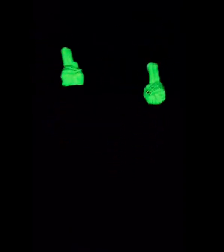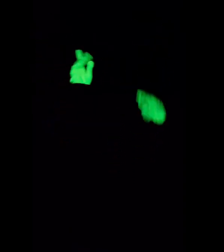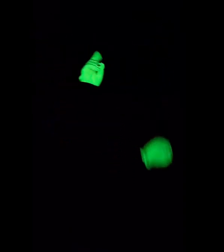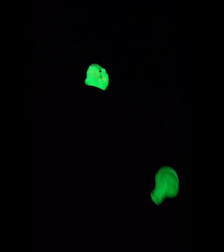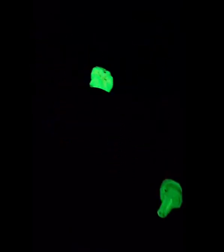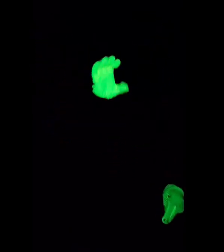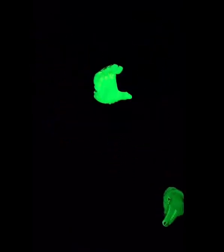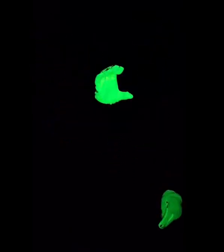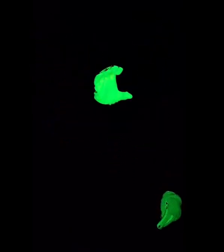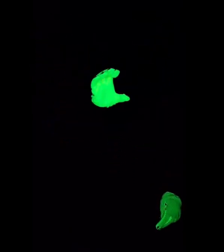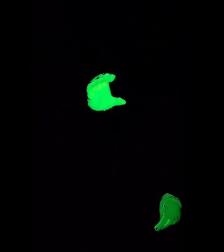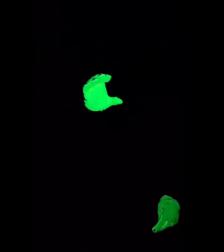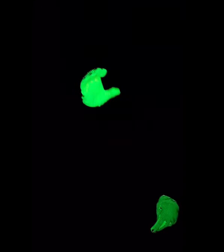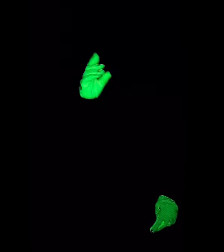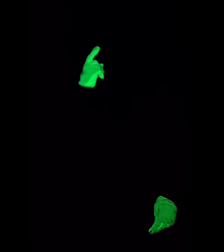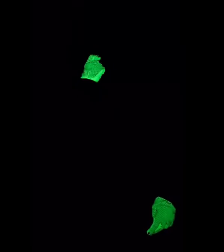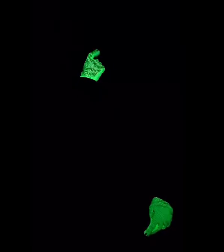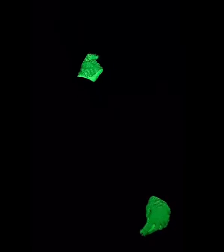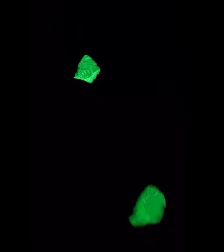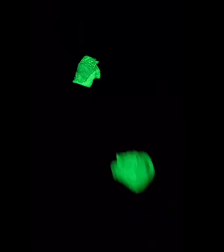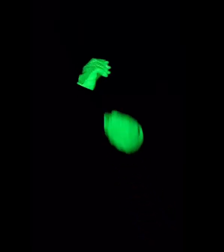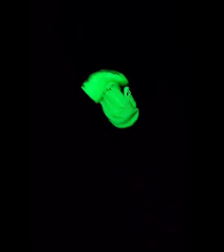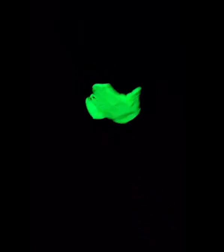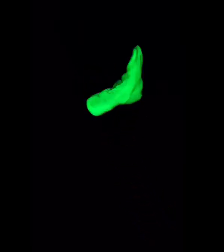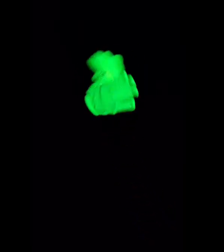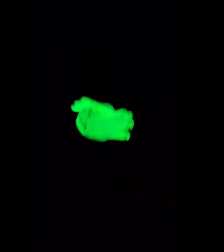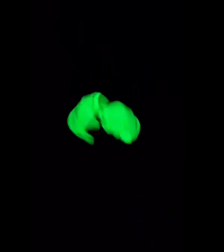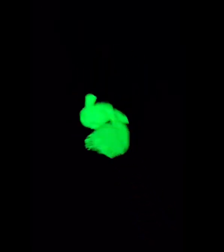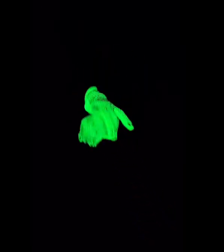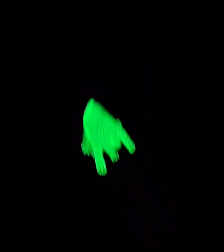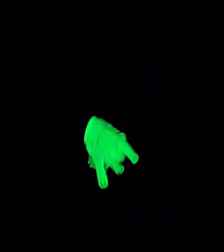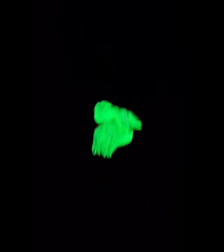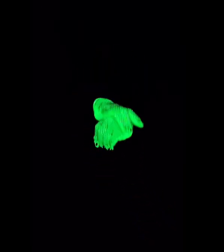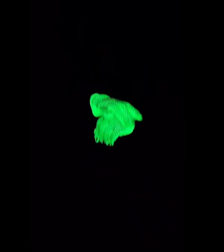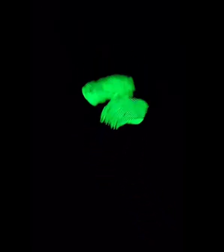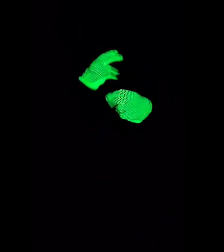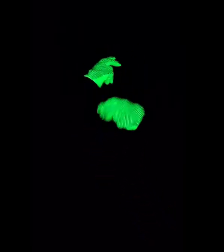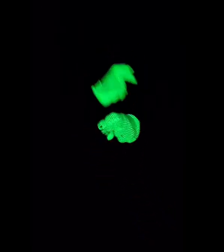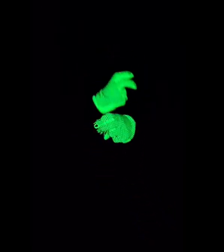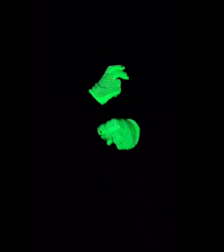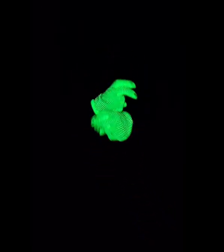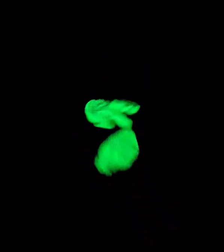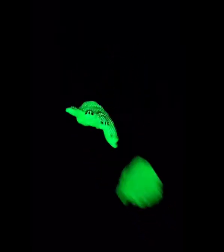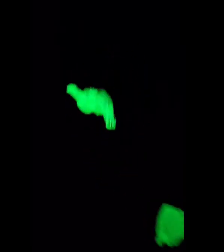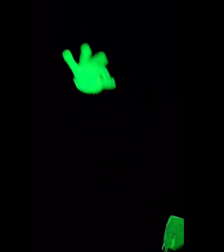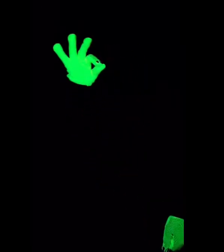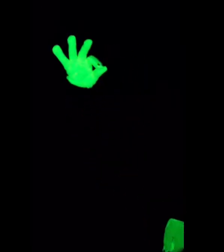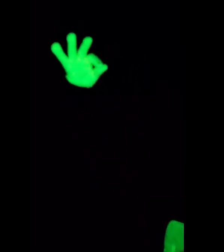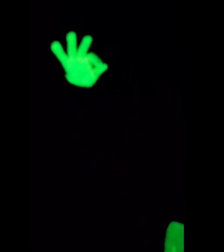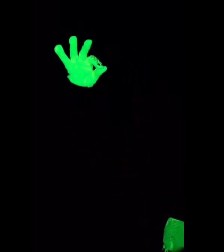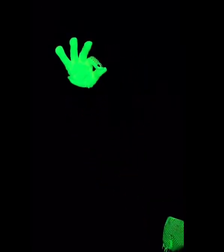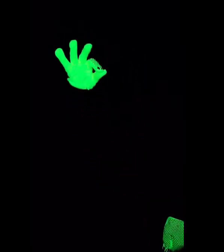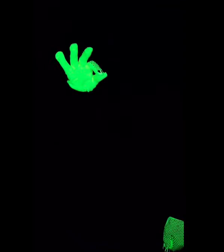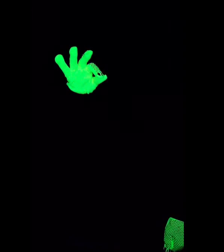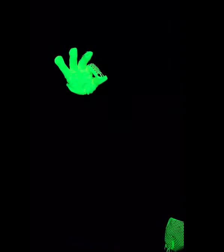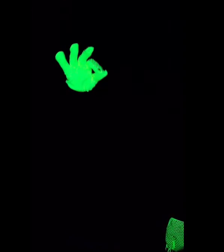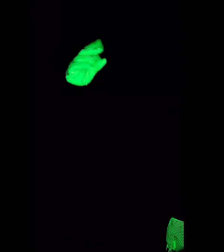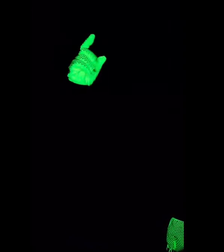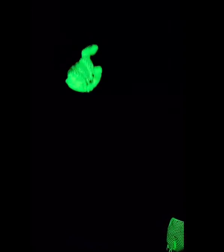Decembers These days peace on earth is hard to find And